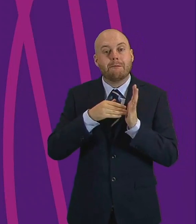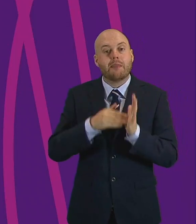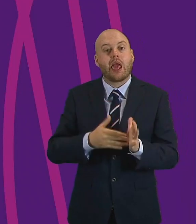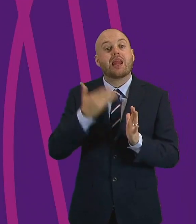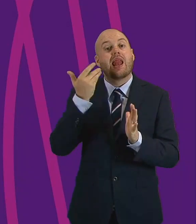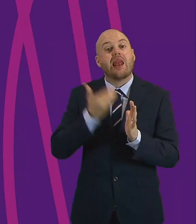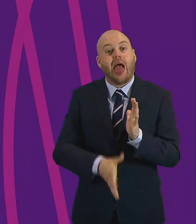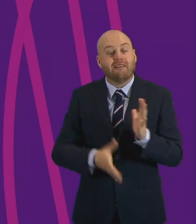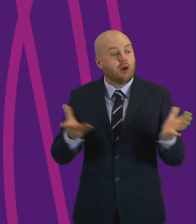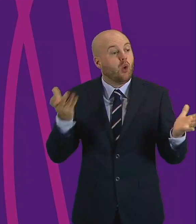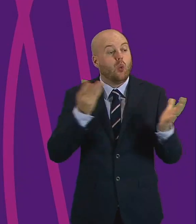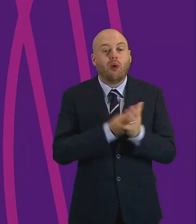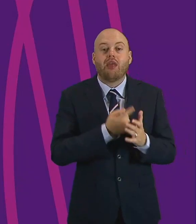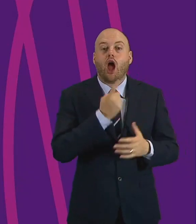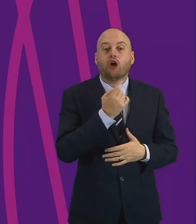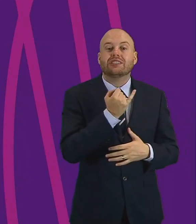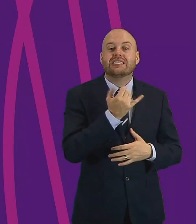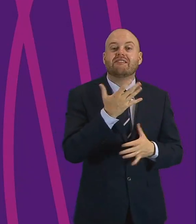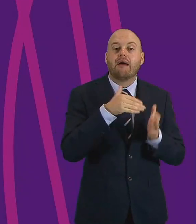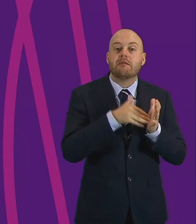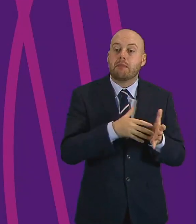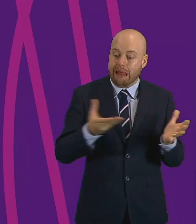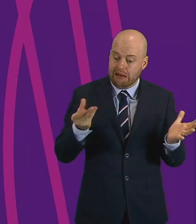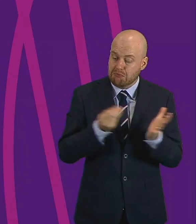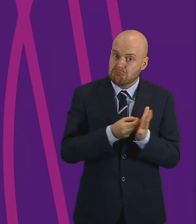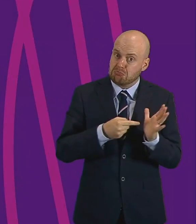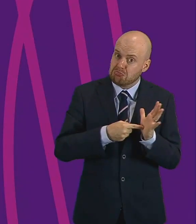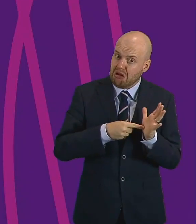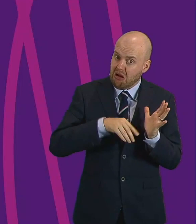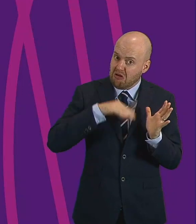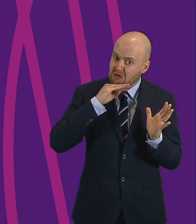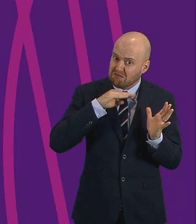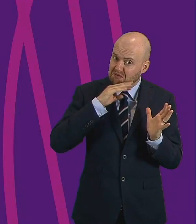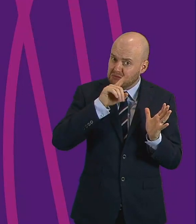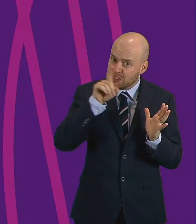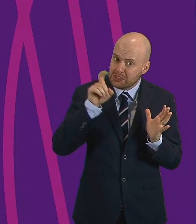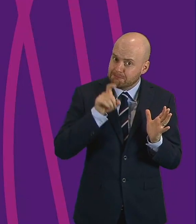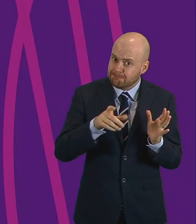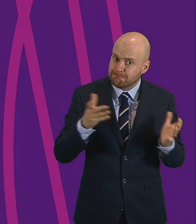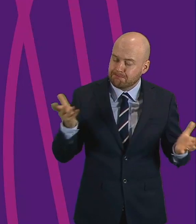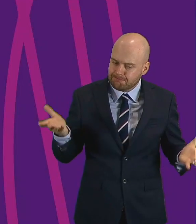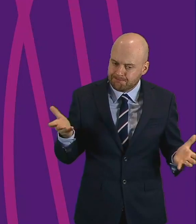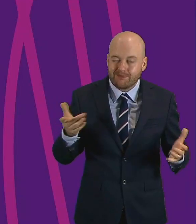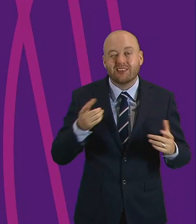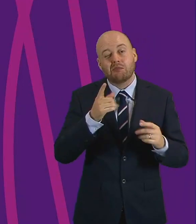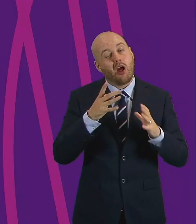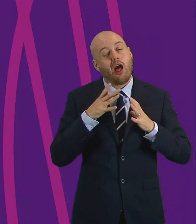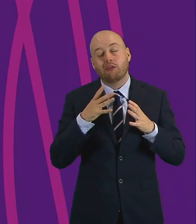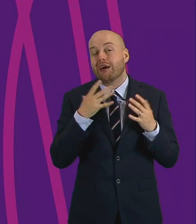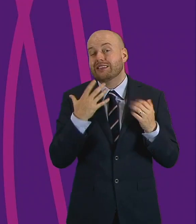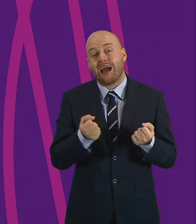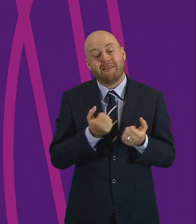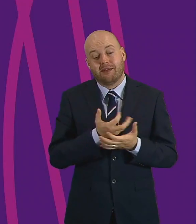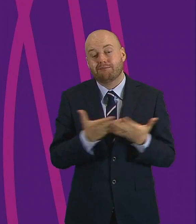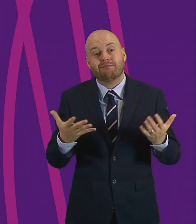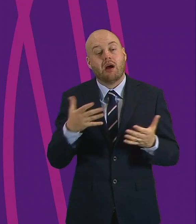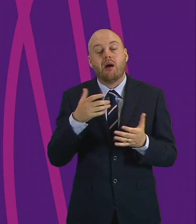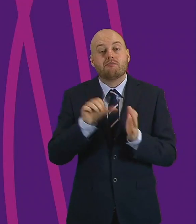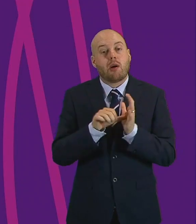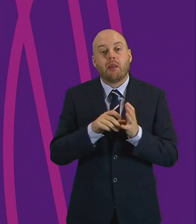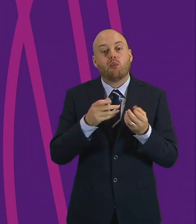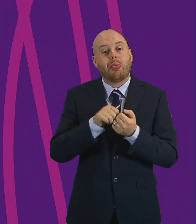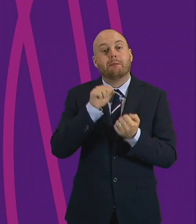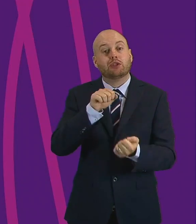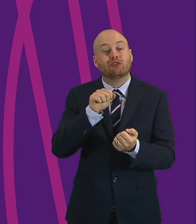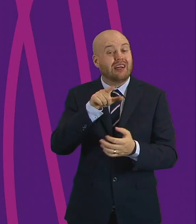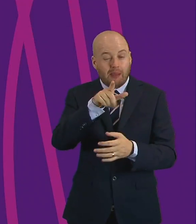of 165 million, is enough. Of course, there is already a problem with the budget that predates COVID-19. Both the